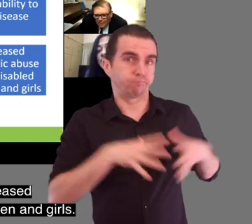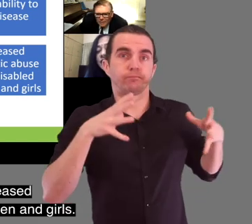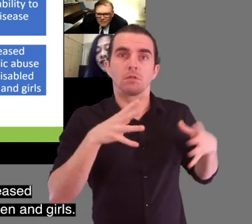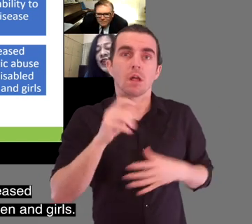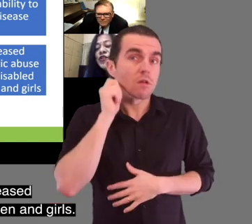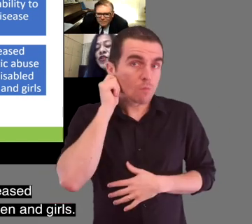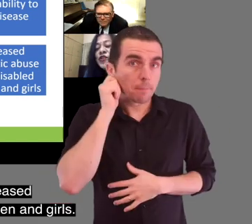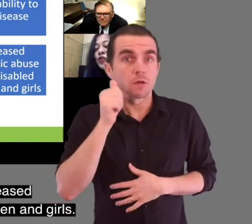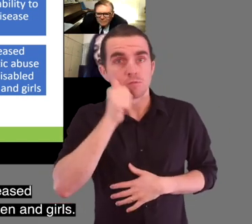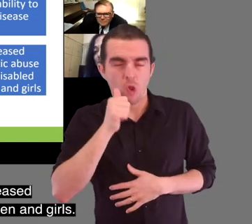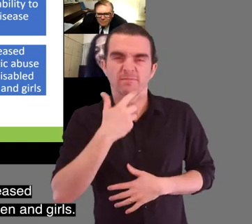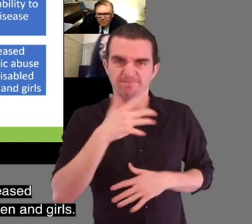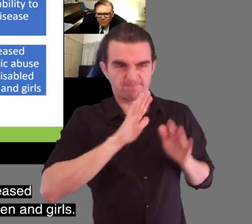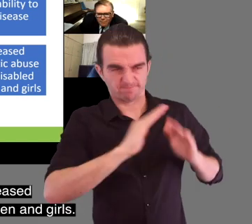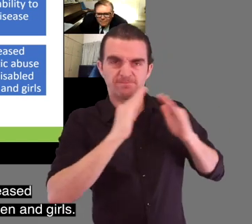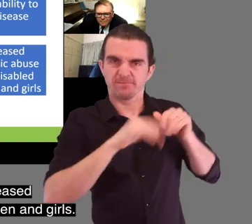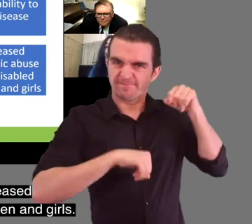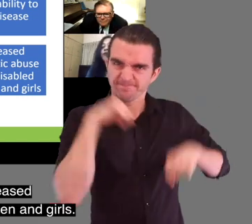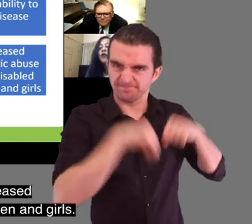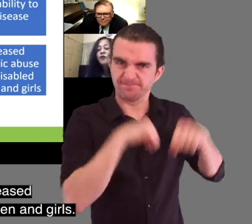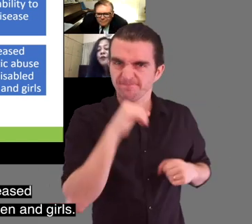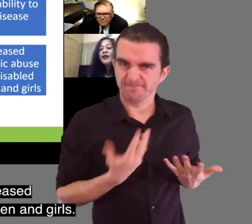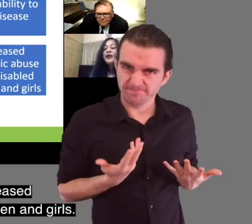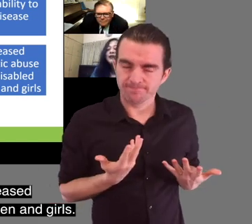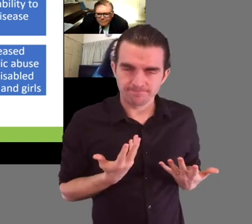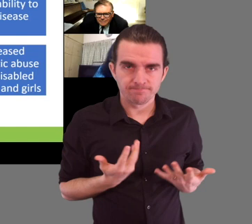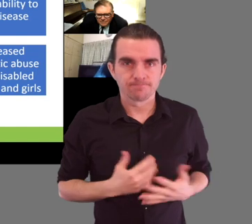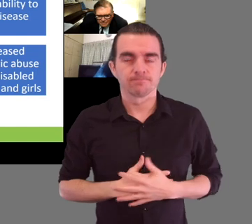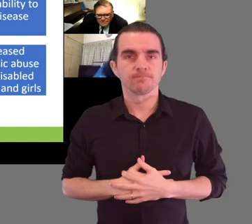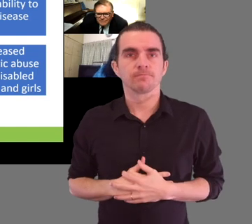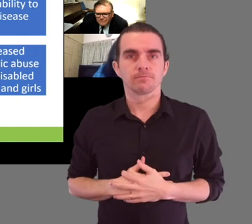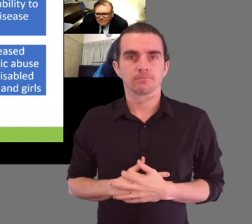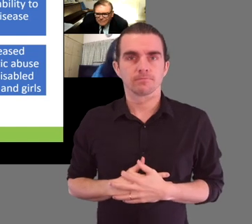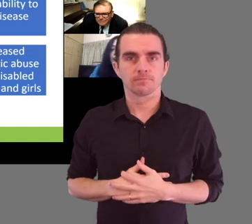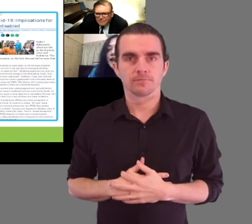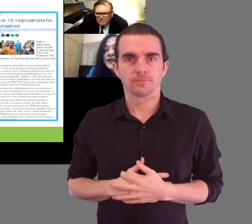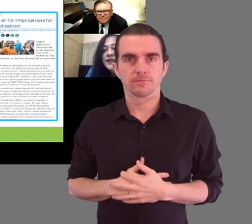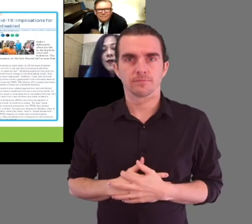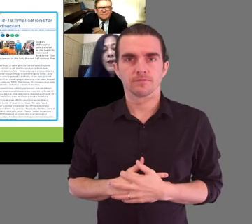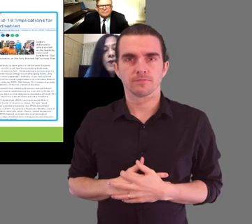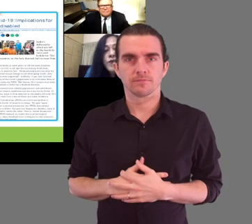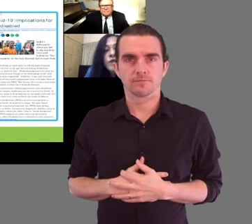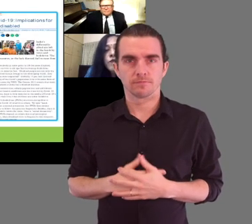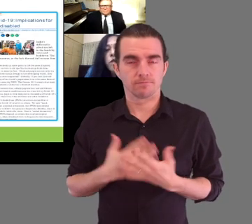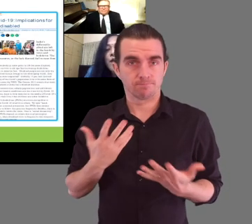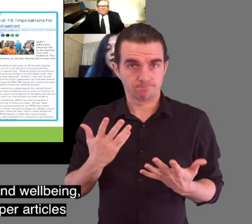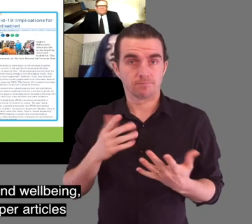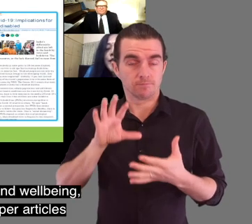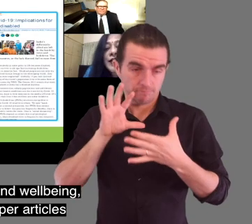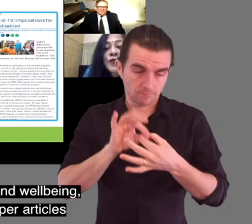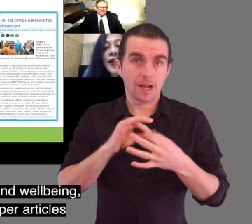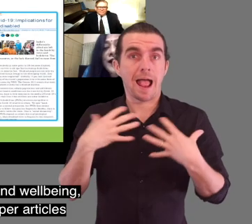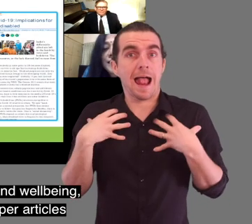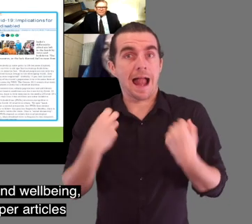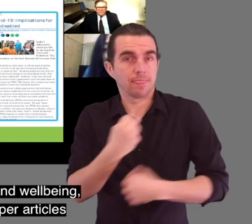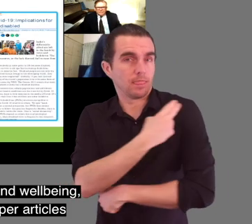was increased domestic violence for women and girl child. Next. When you